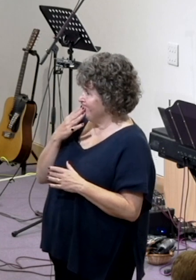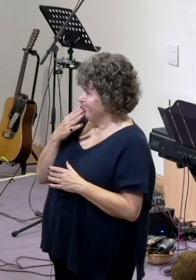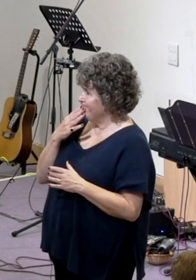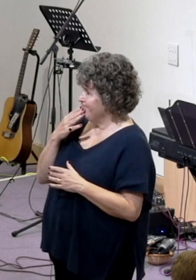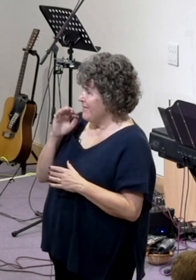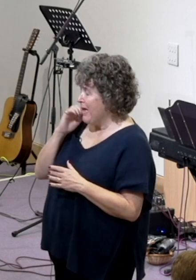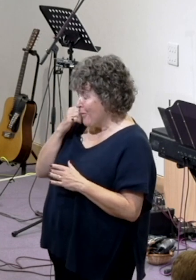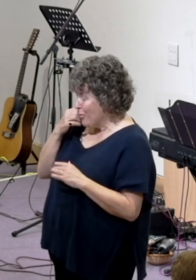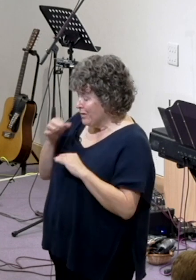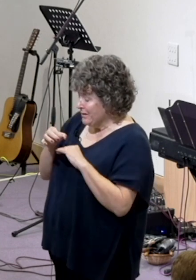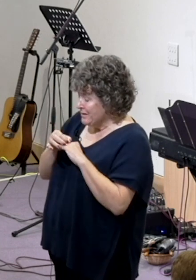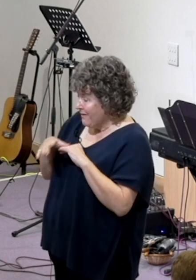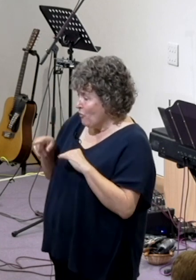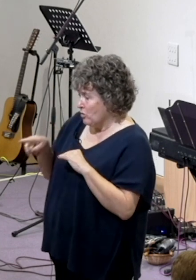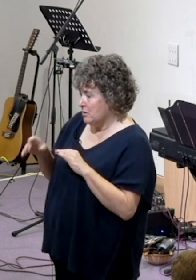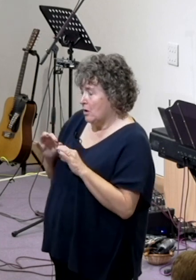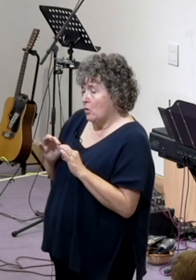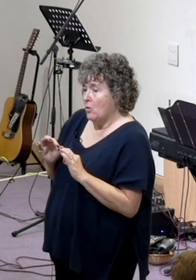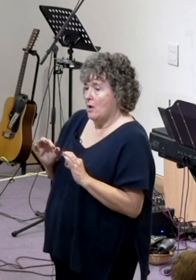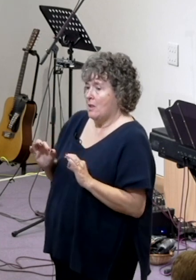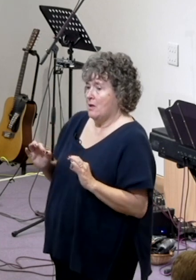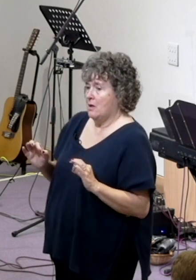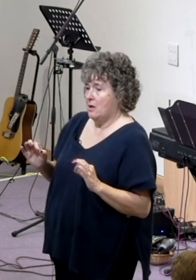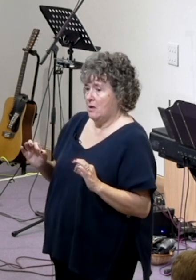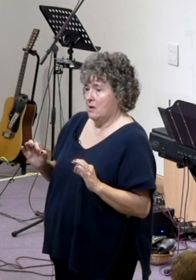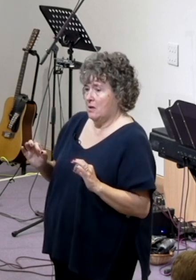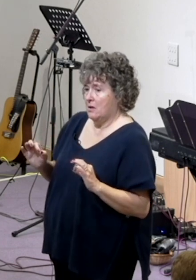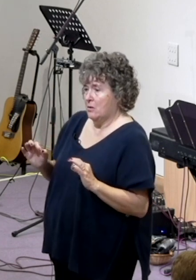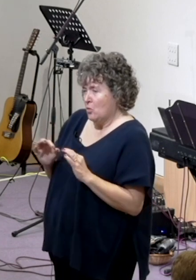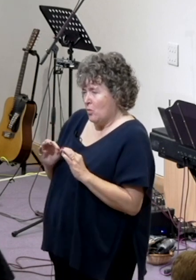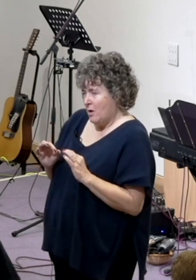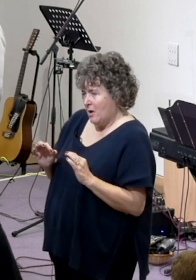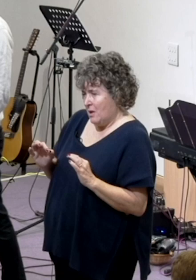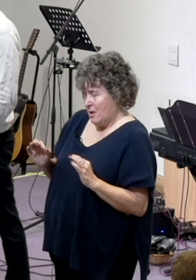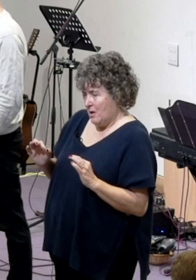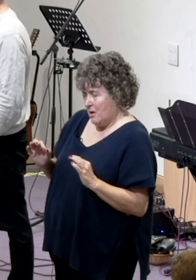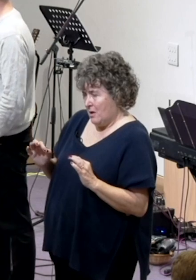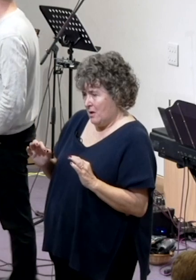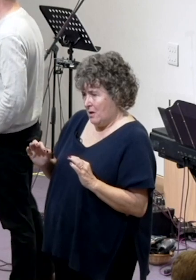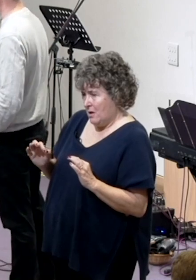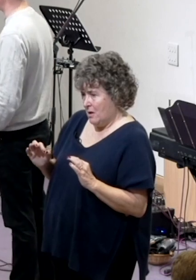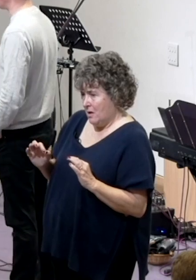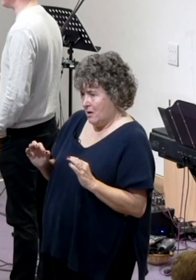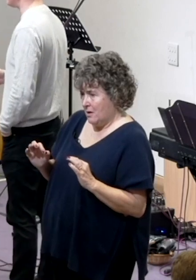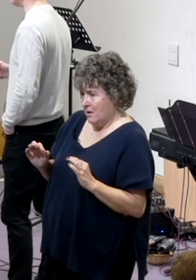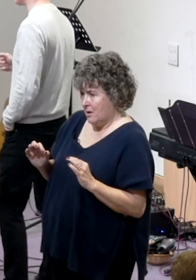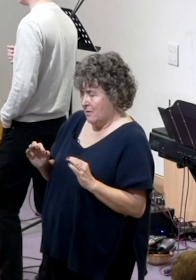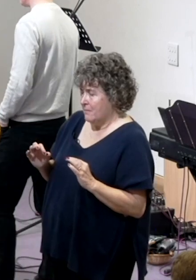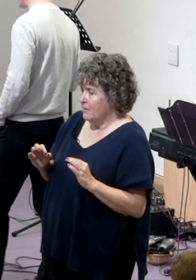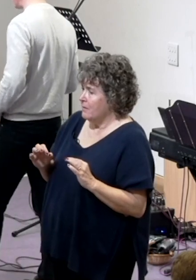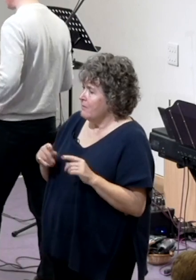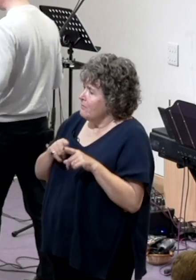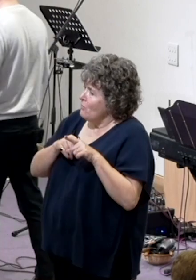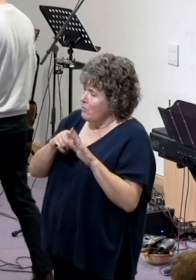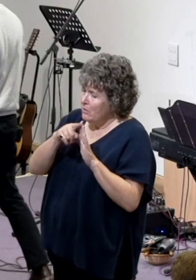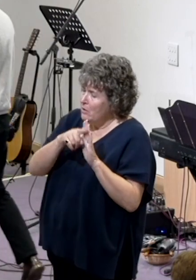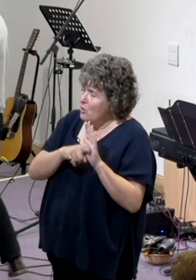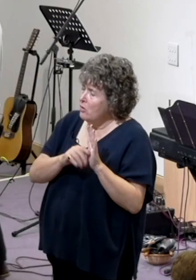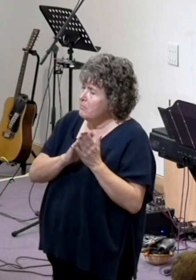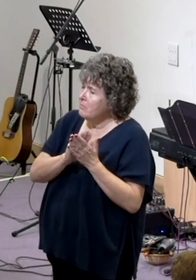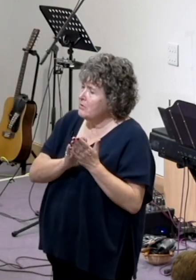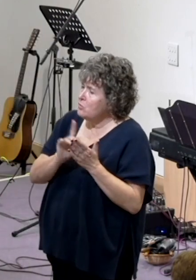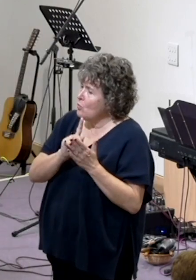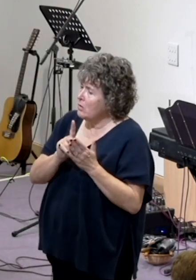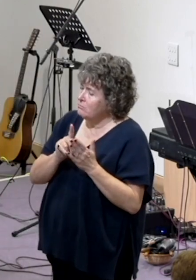to divorce her quietly." Where it says he was faithful to the law, it means that he was someone who